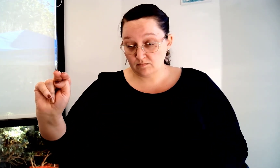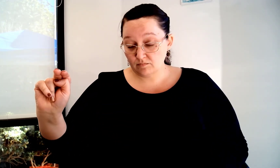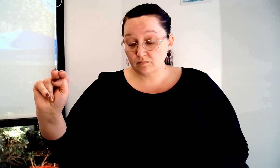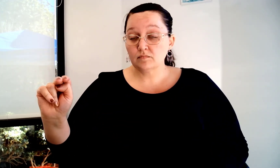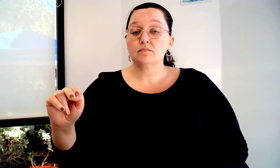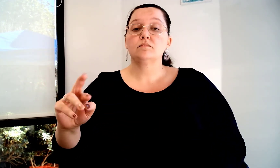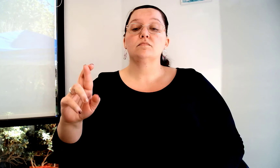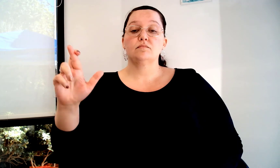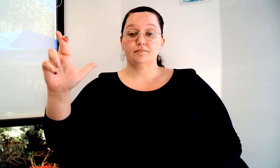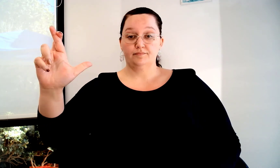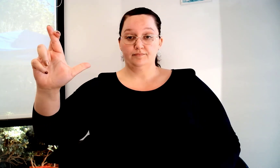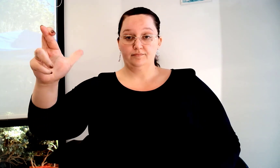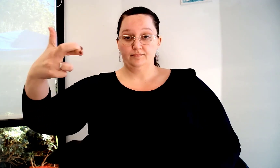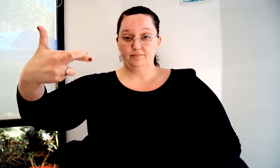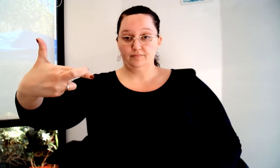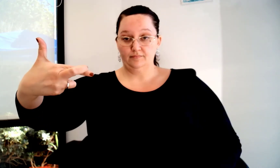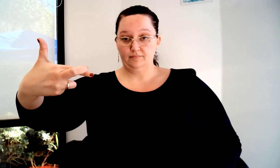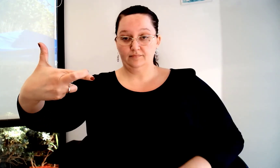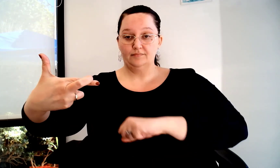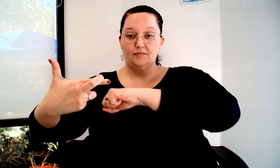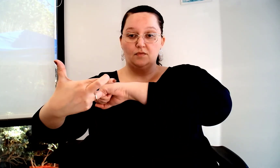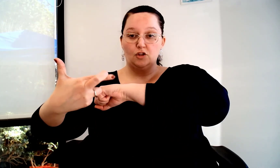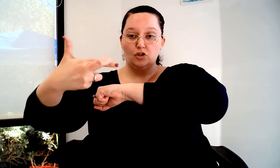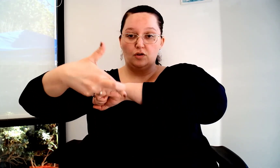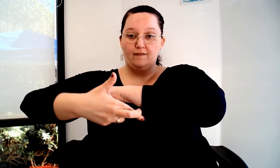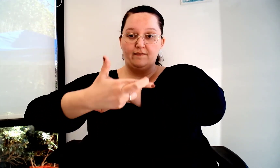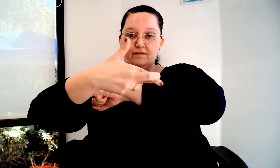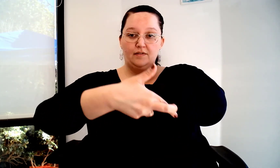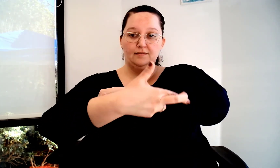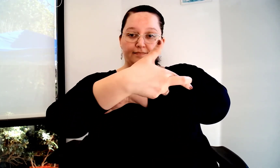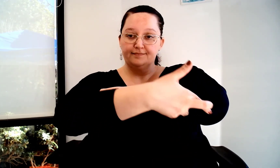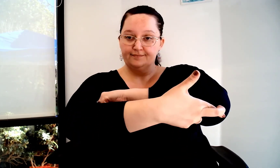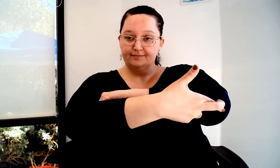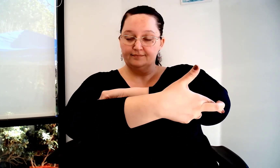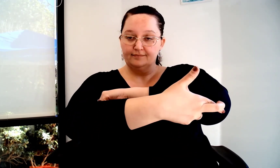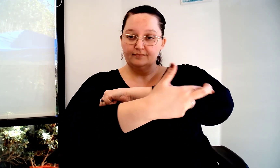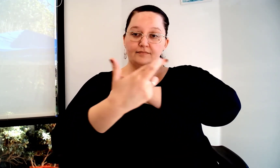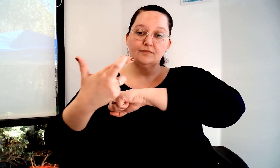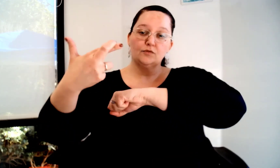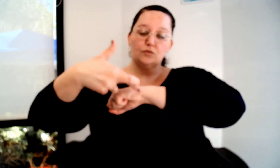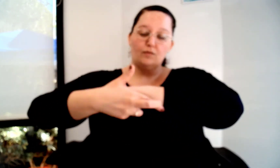however, an open R hand shape, and you're going to go toward your elbow.